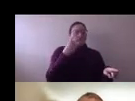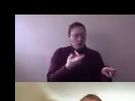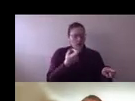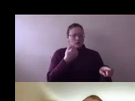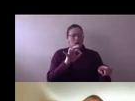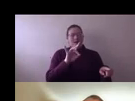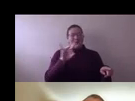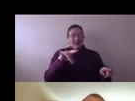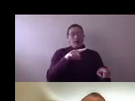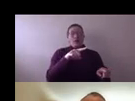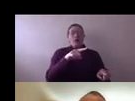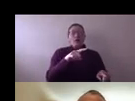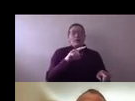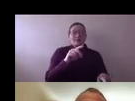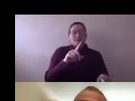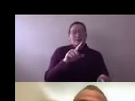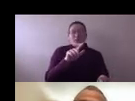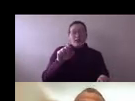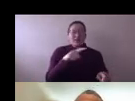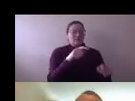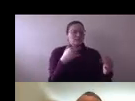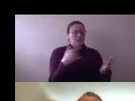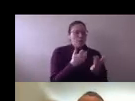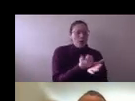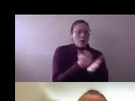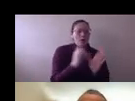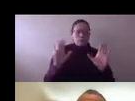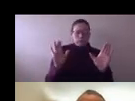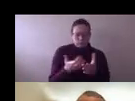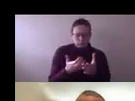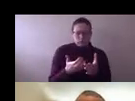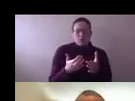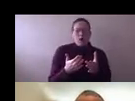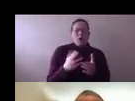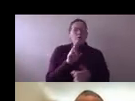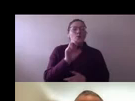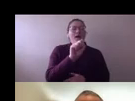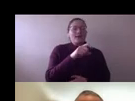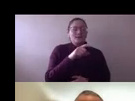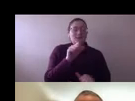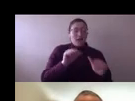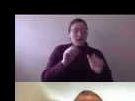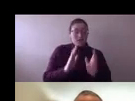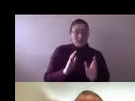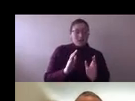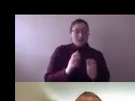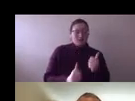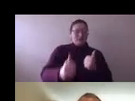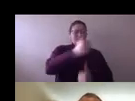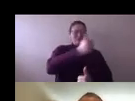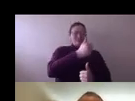1988, he was able to help a group of US scientists headed by Wolfgang